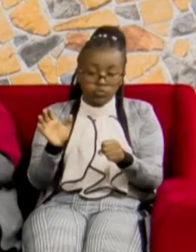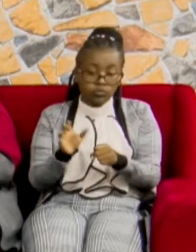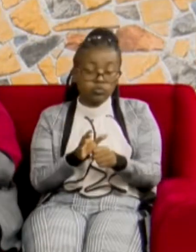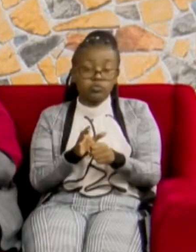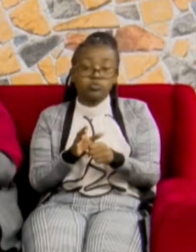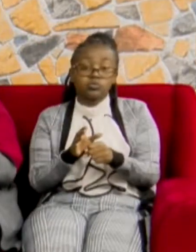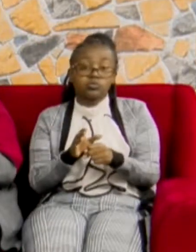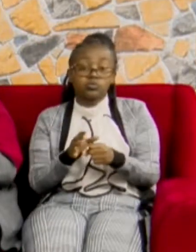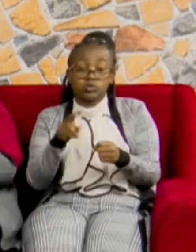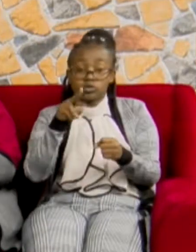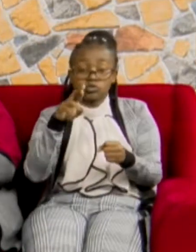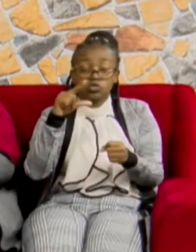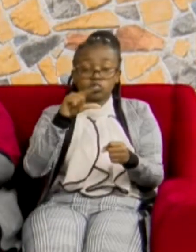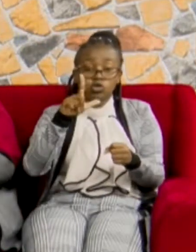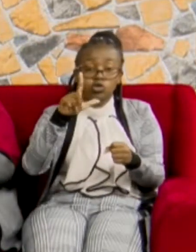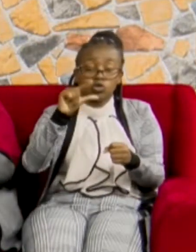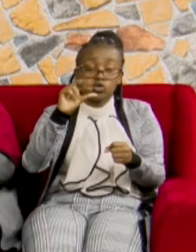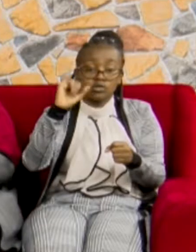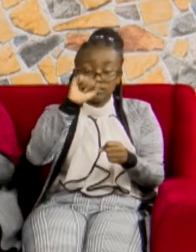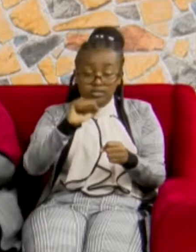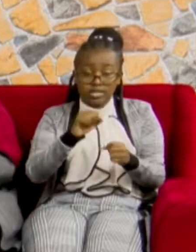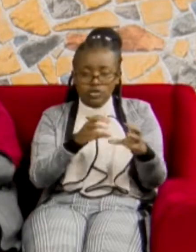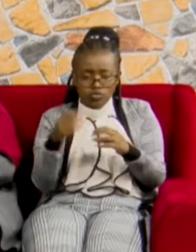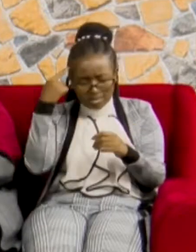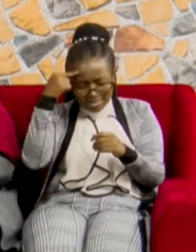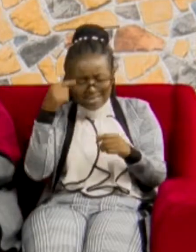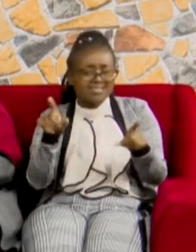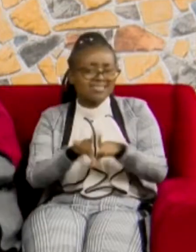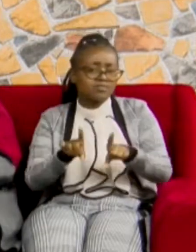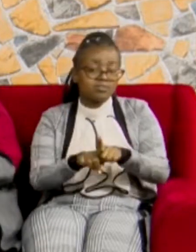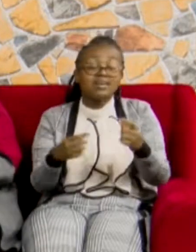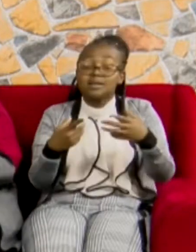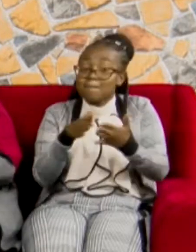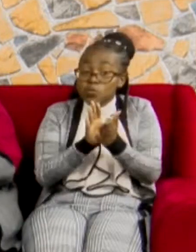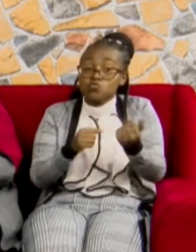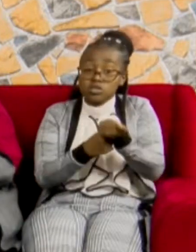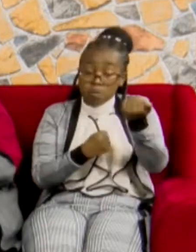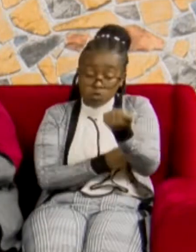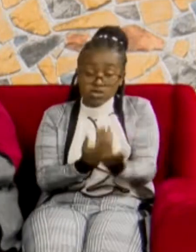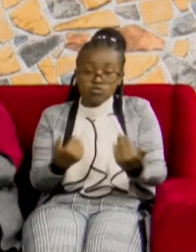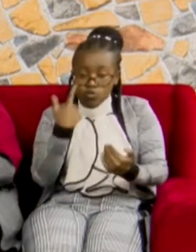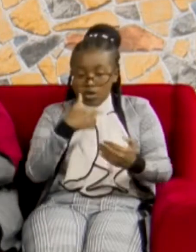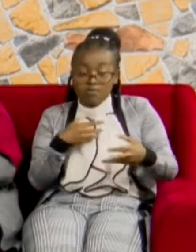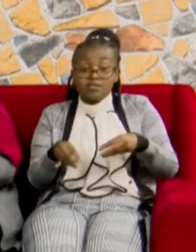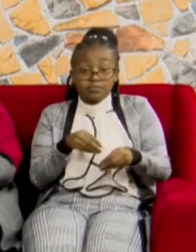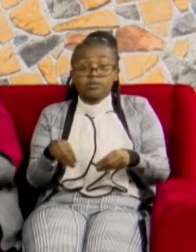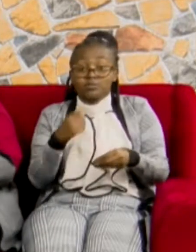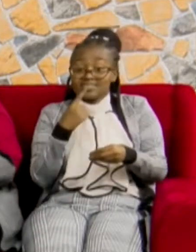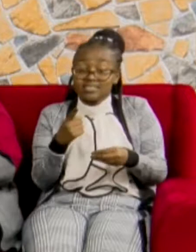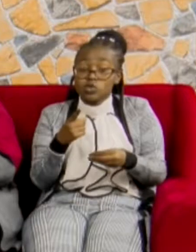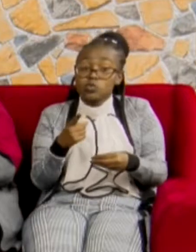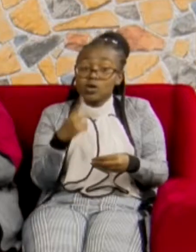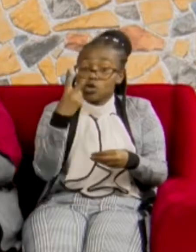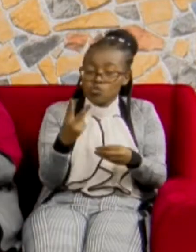what the neurologists are doing, what the psychiatrists are doing, but it's more of supporting children who have disabilities. So we can say you're like